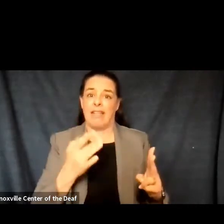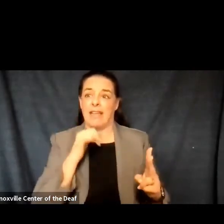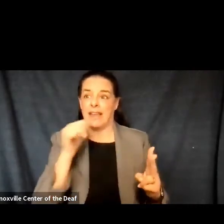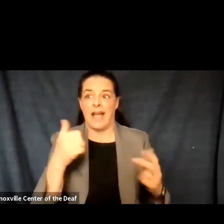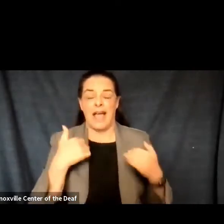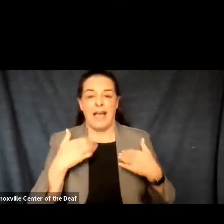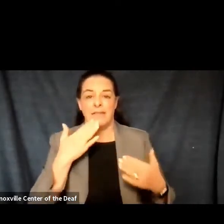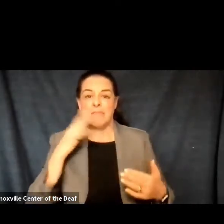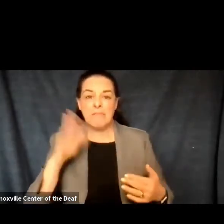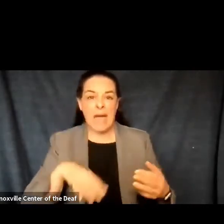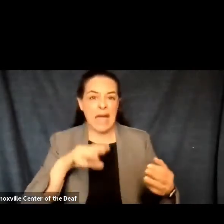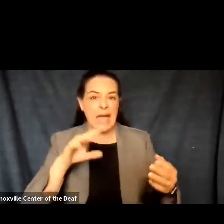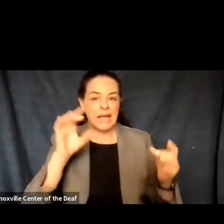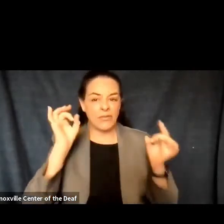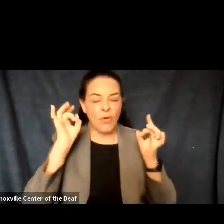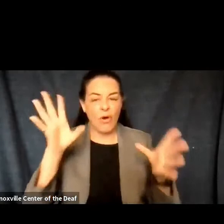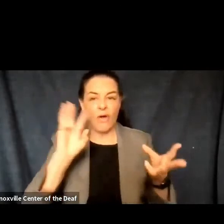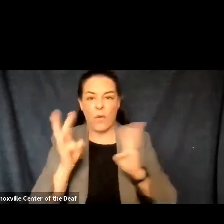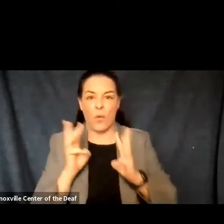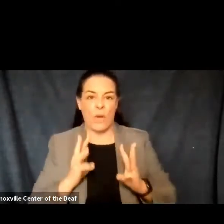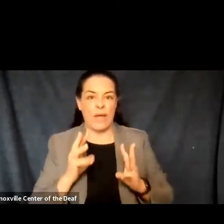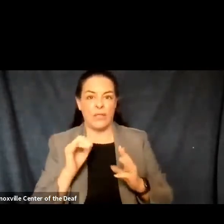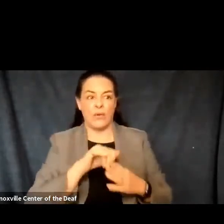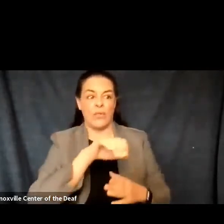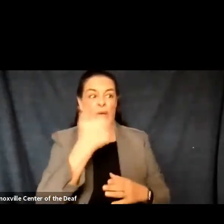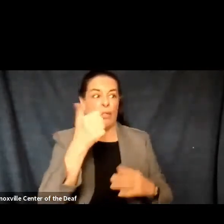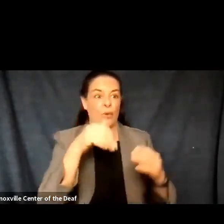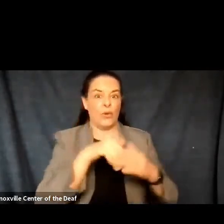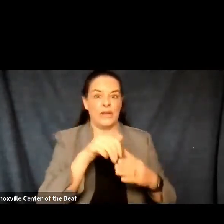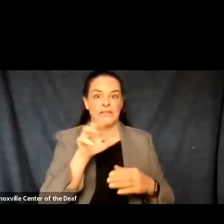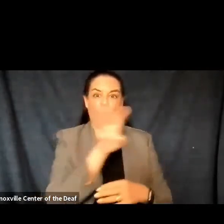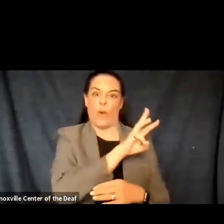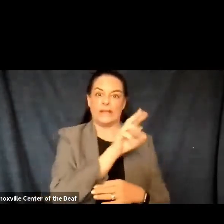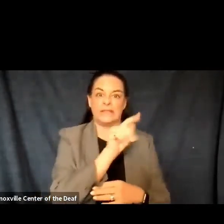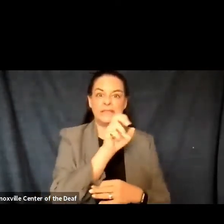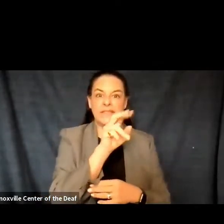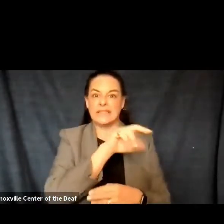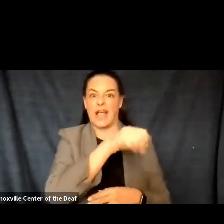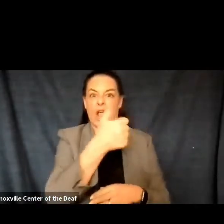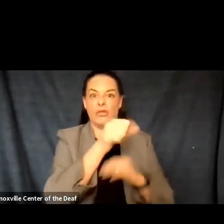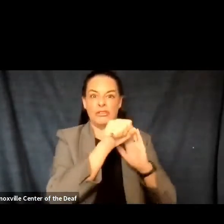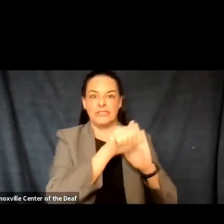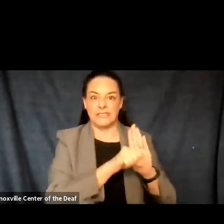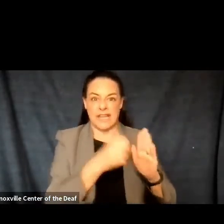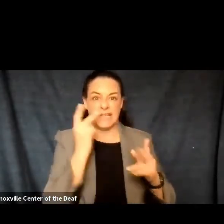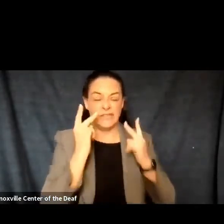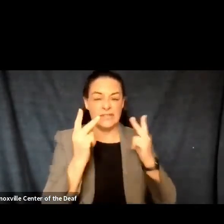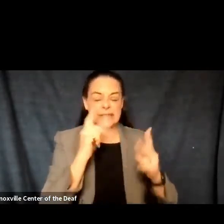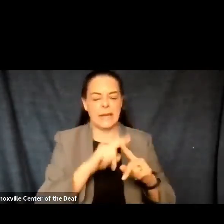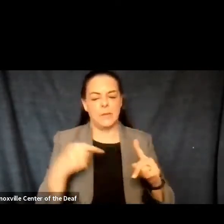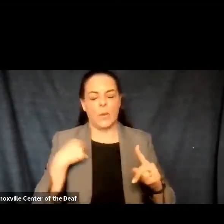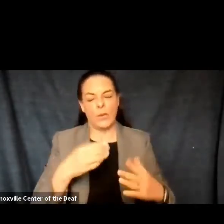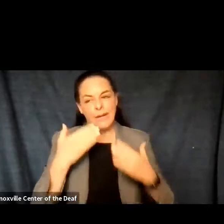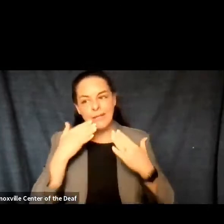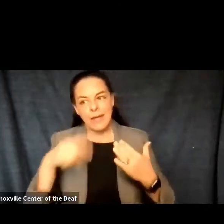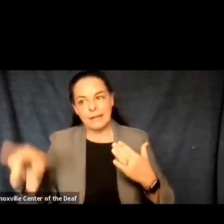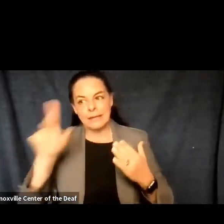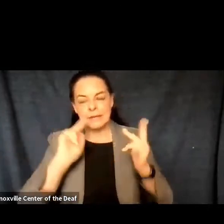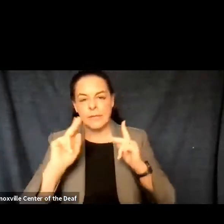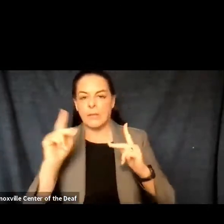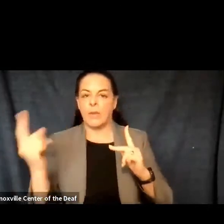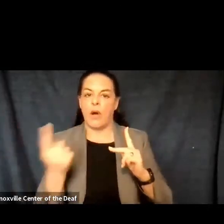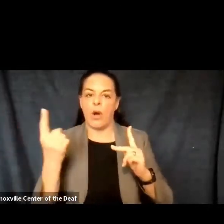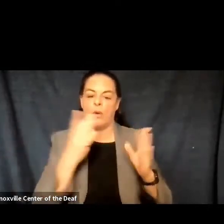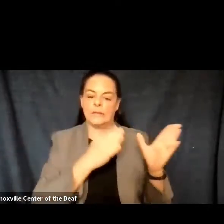state and the country have seen, but we remain thankful to these folks for always preparing to ensure Knox County citizens can